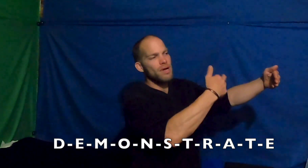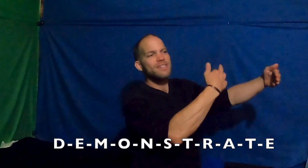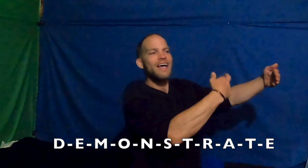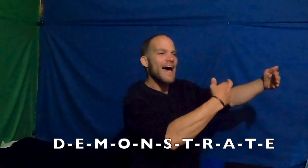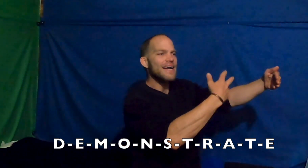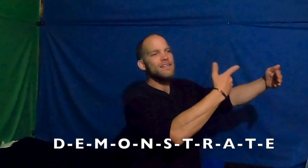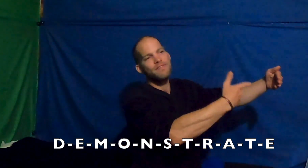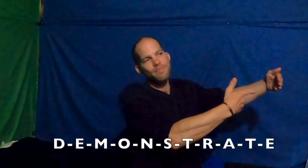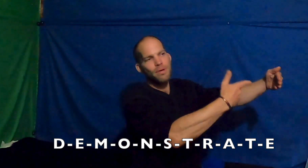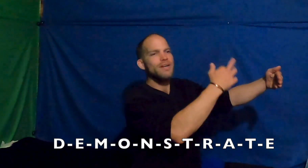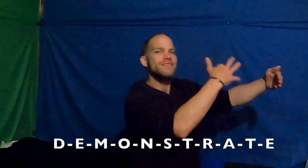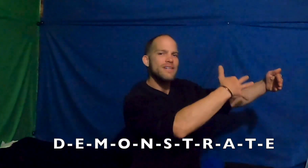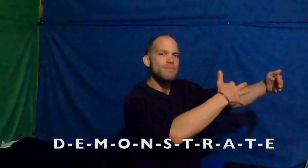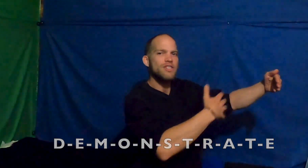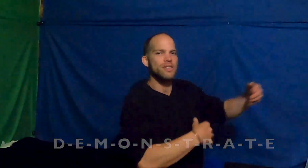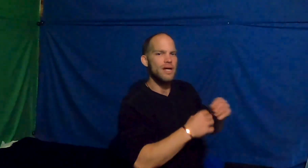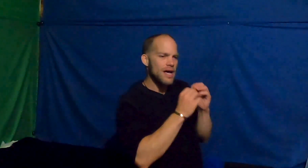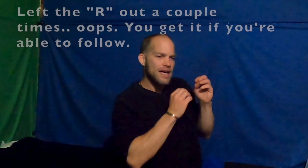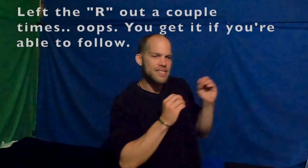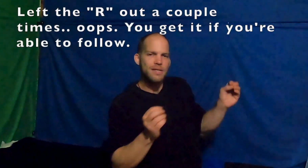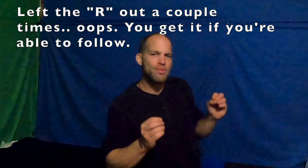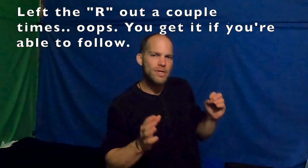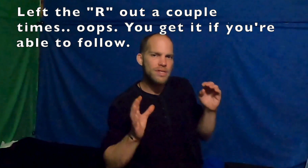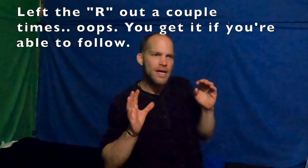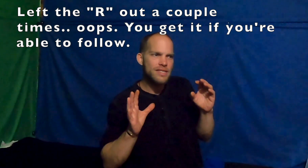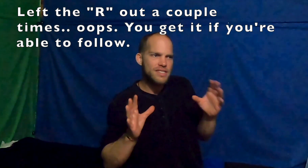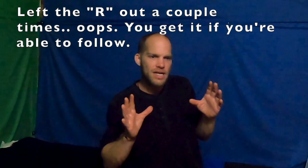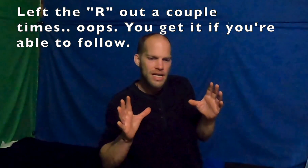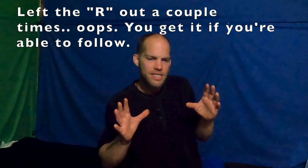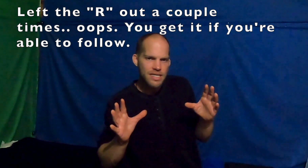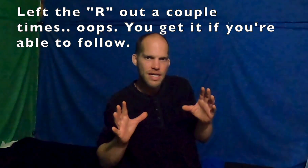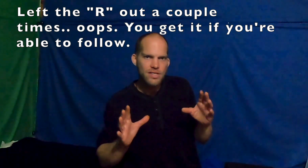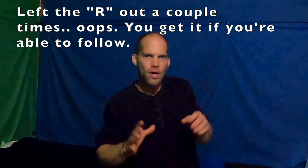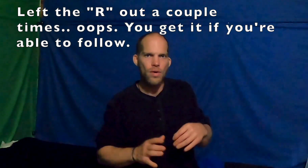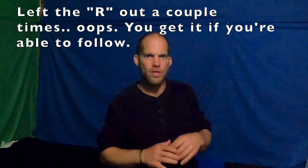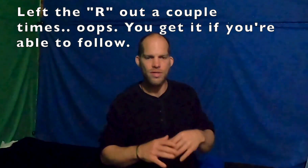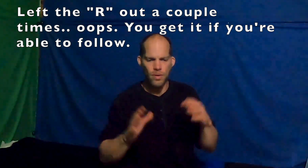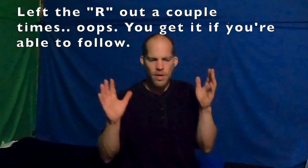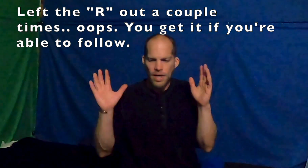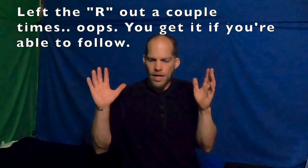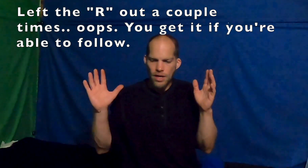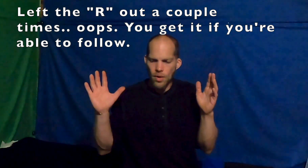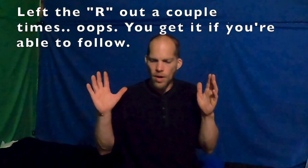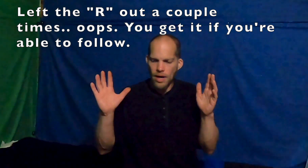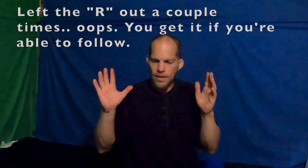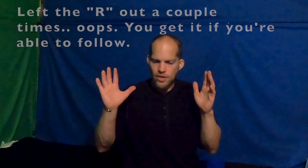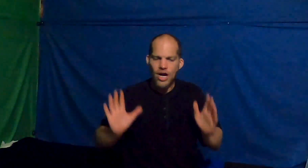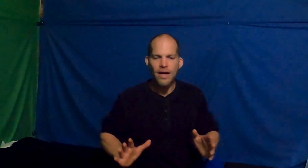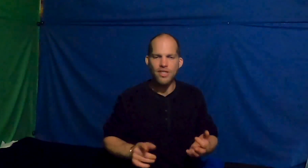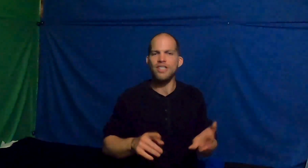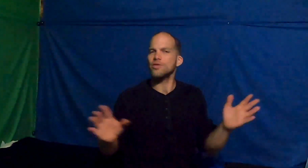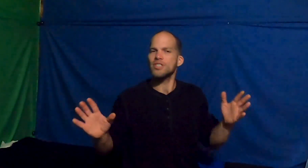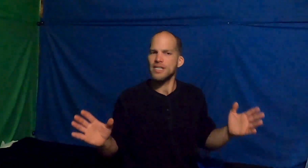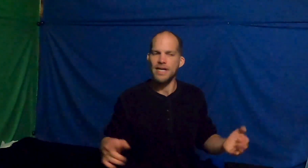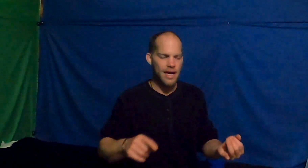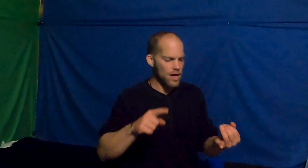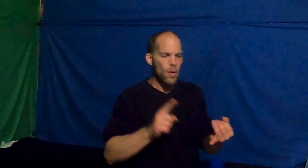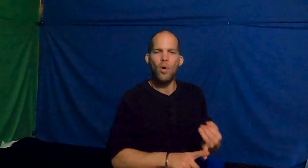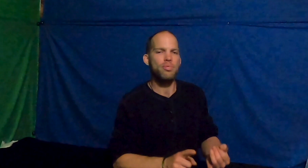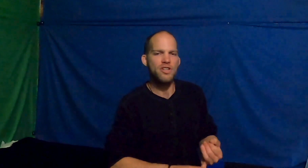plus actives plus expression. As simple and silly as these things are, or so, you know, childish, it's almost like saying 1 +